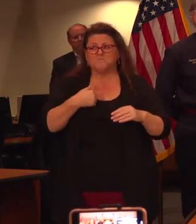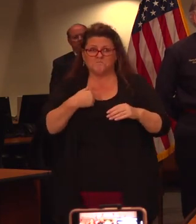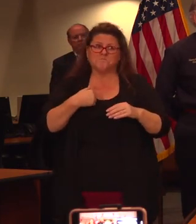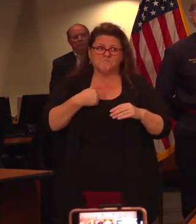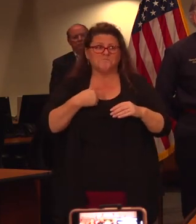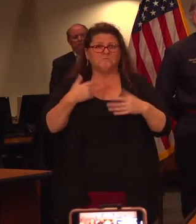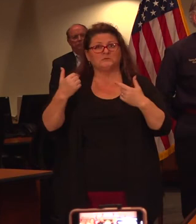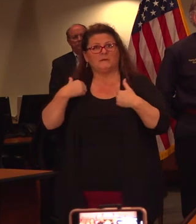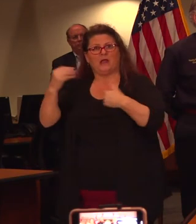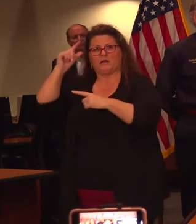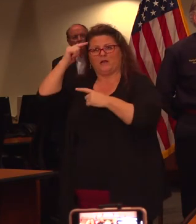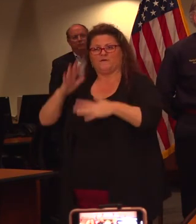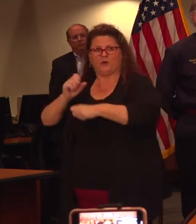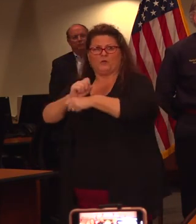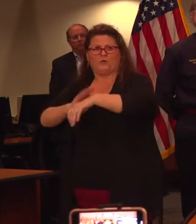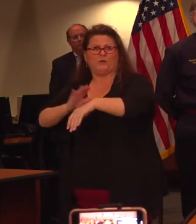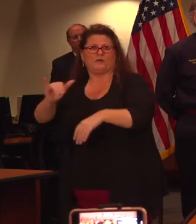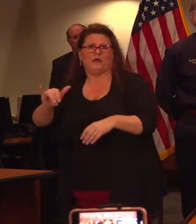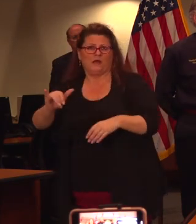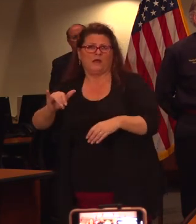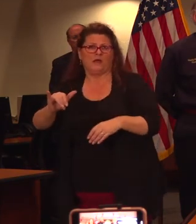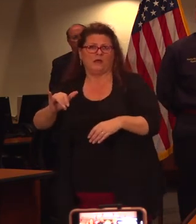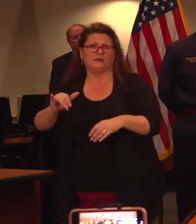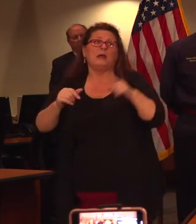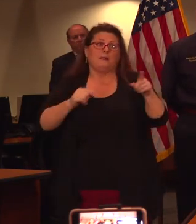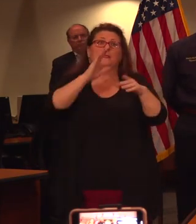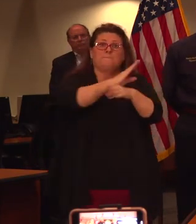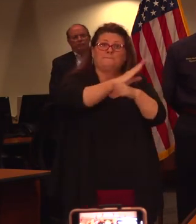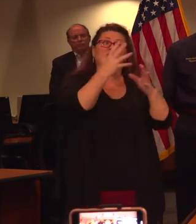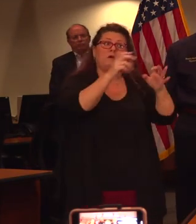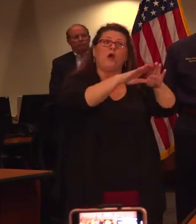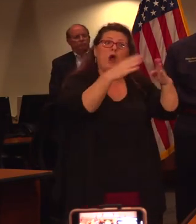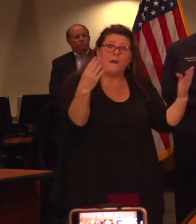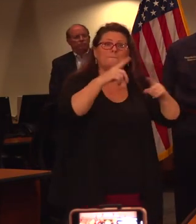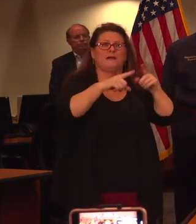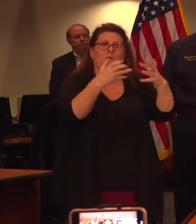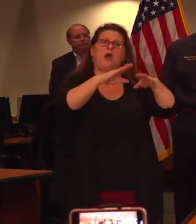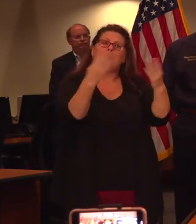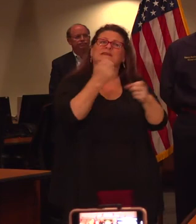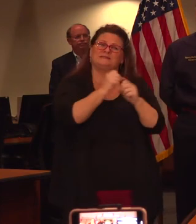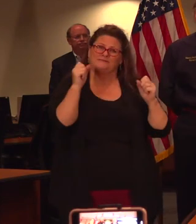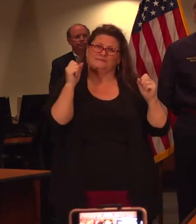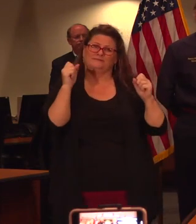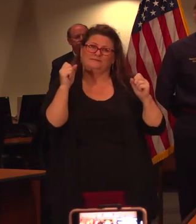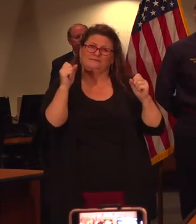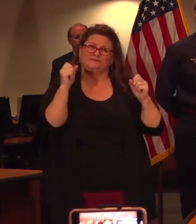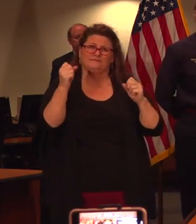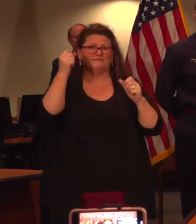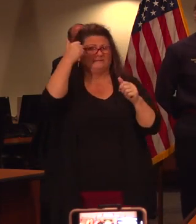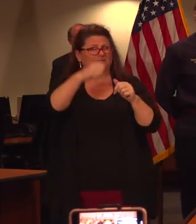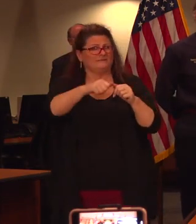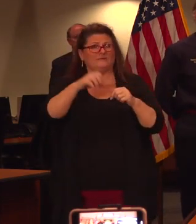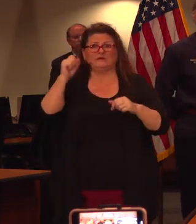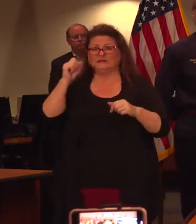get done. But the point is, our businesses want to come back, but they want to come back safely. Let's remember, we were in a state that had